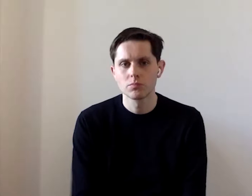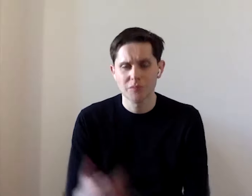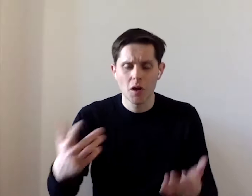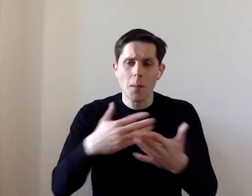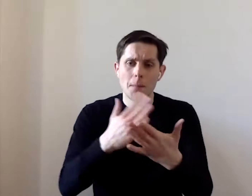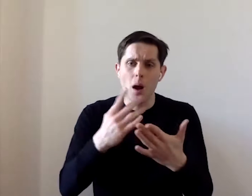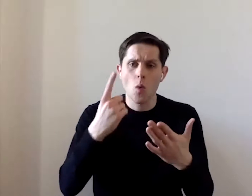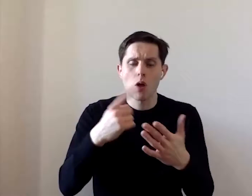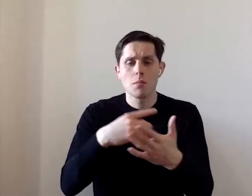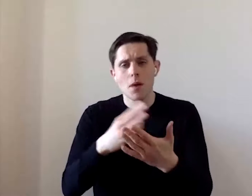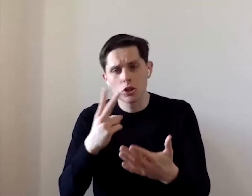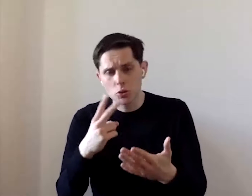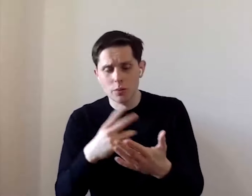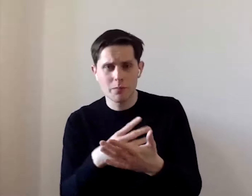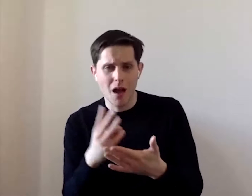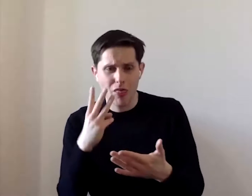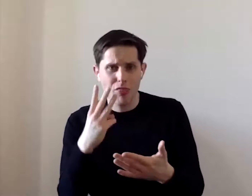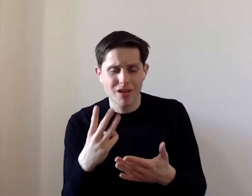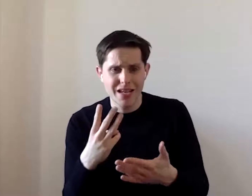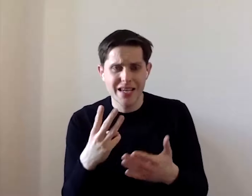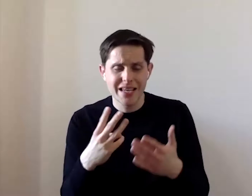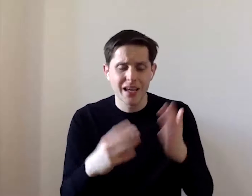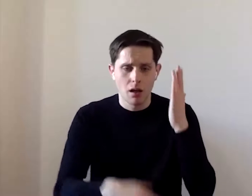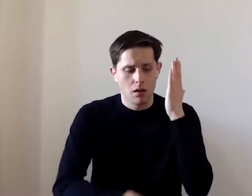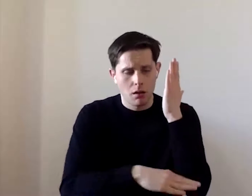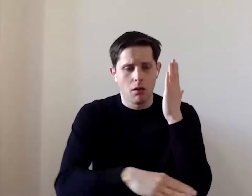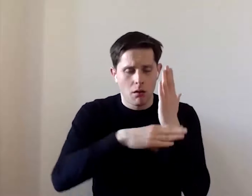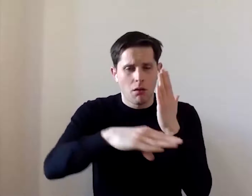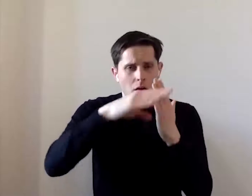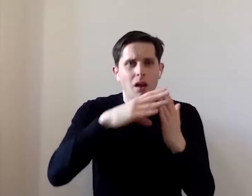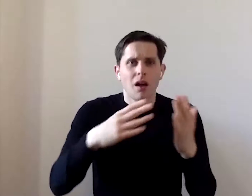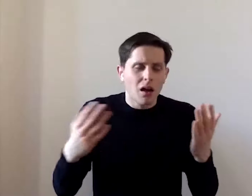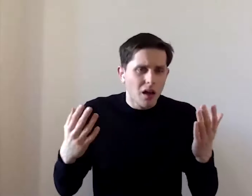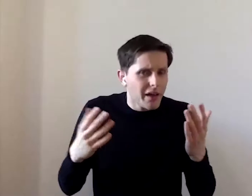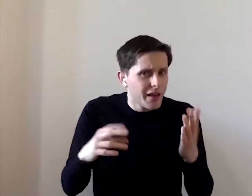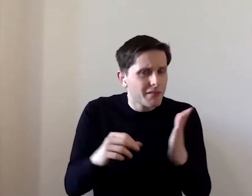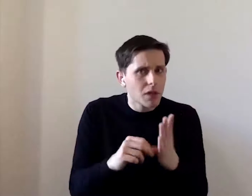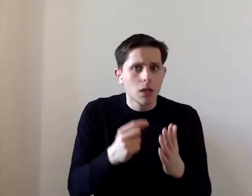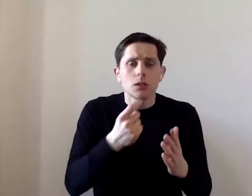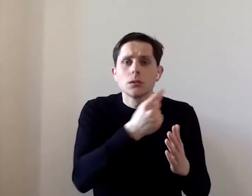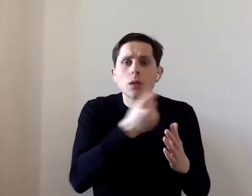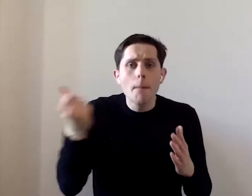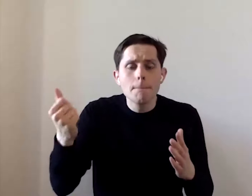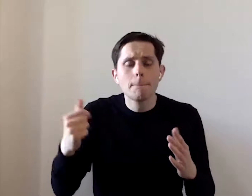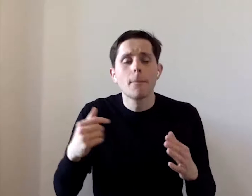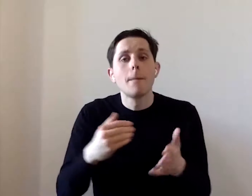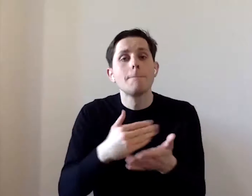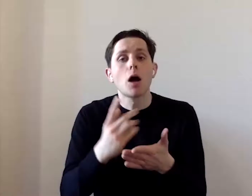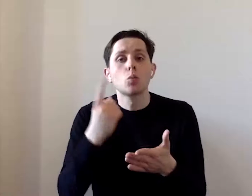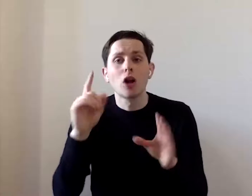I think even framing it as the part one, two, and three, almost makes you feel like you have to complete those